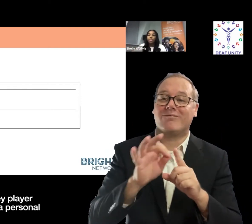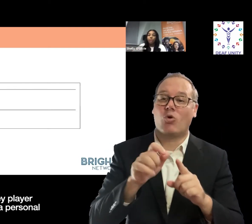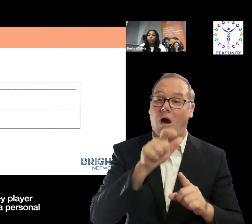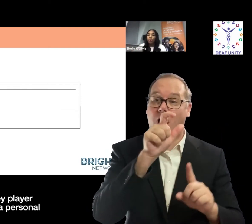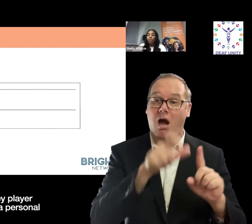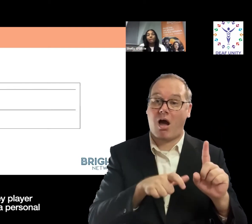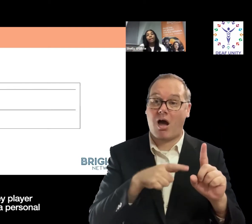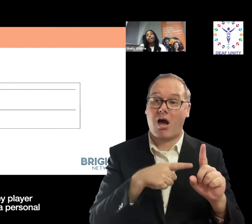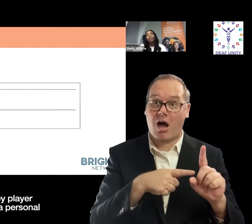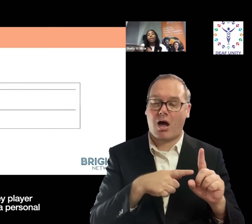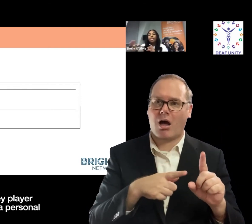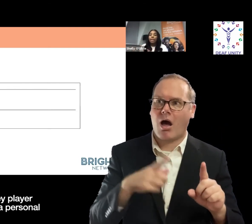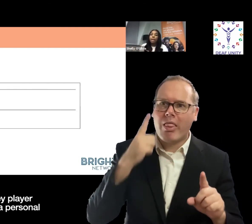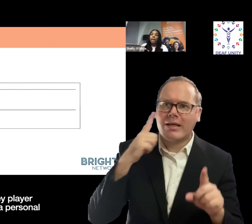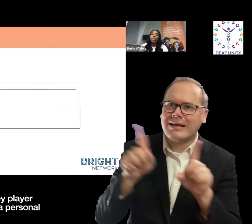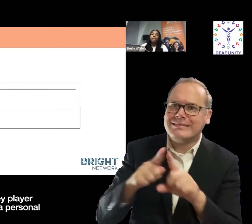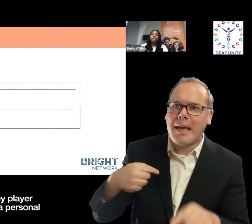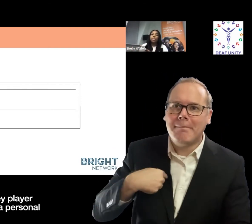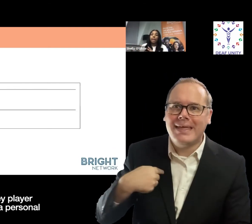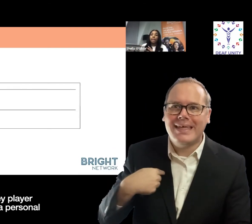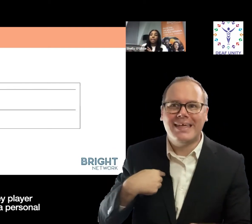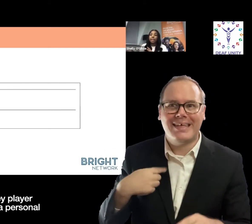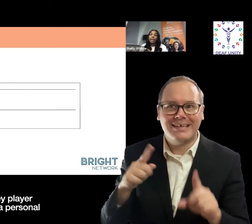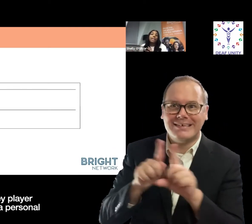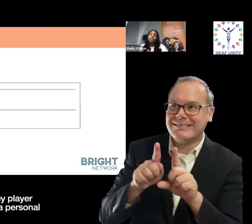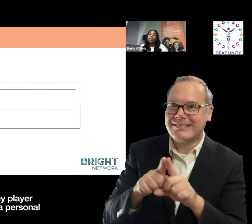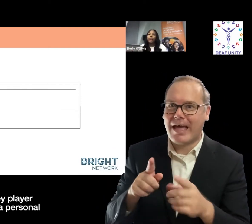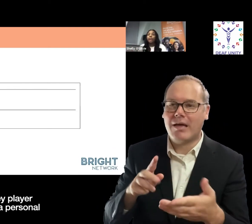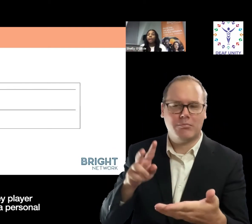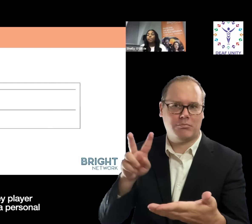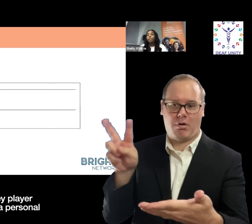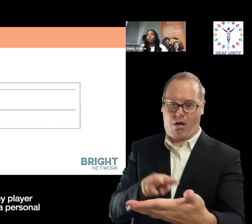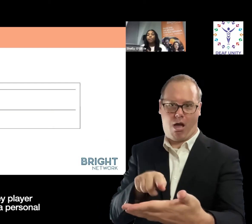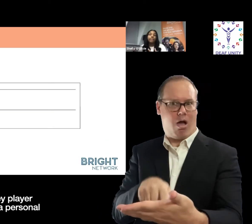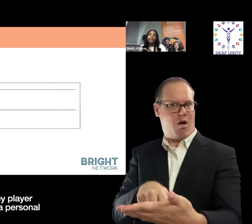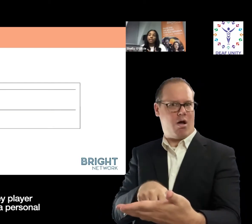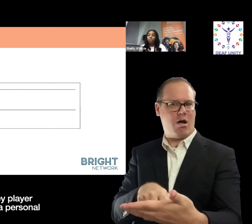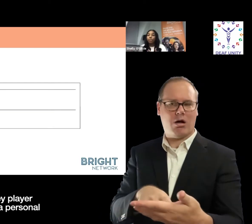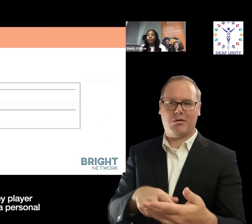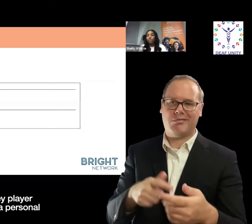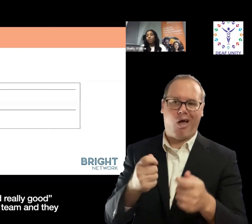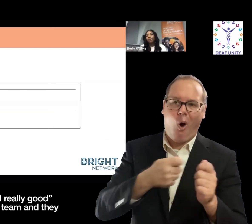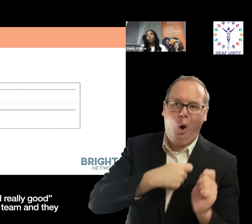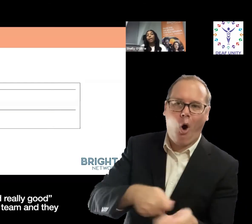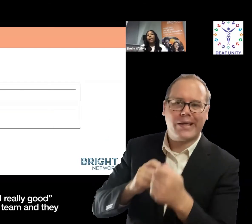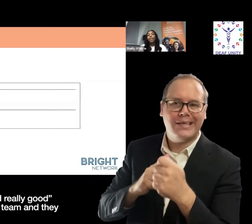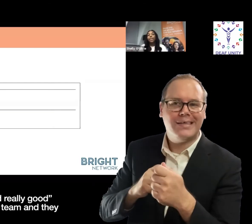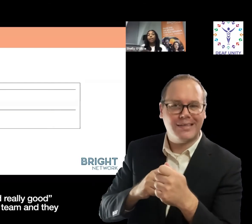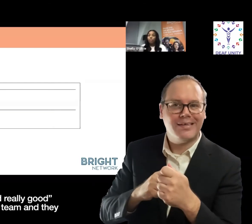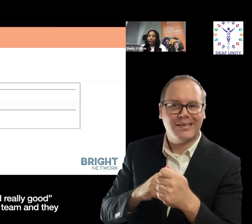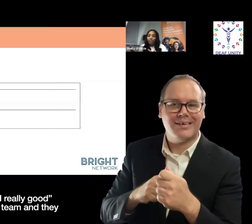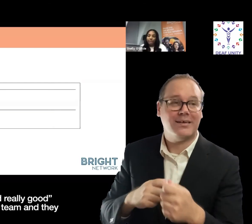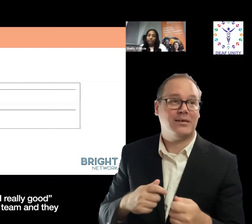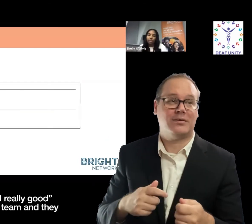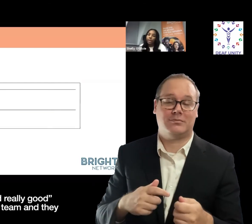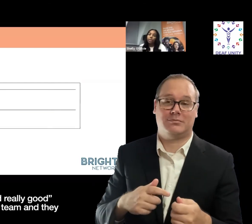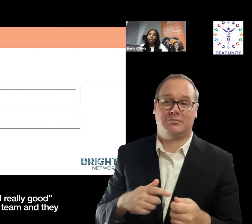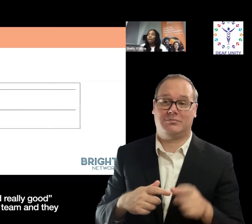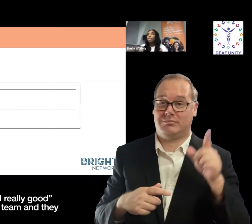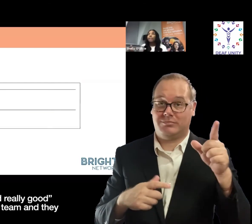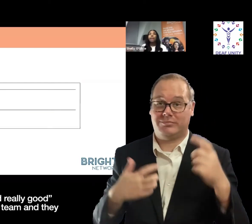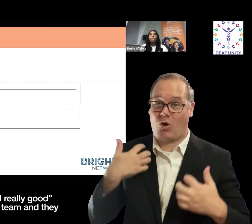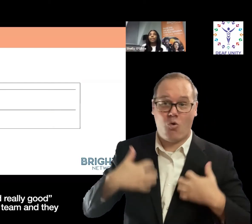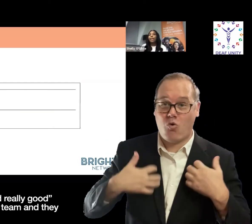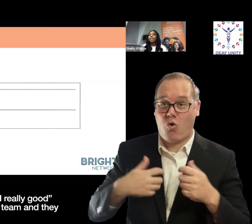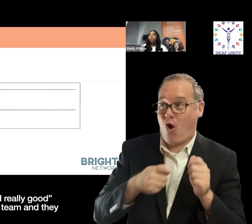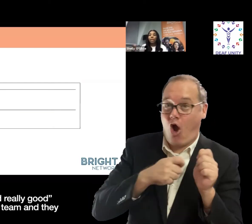an avid hockey player, they might connect with that on a personal level and think, oh wow, they sound really good. Or